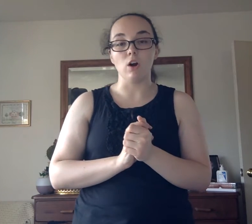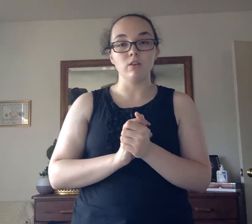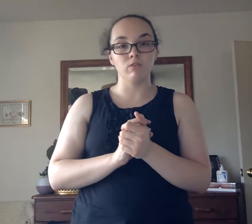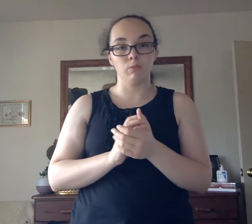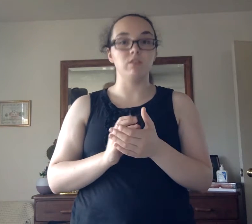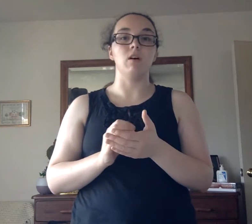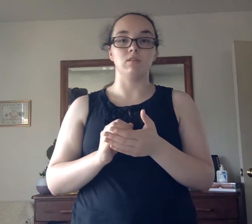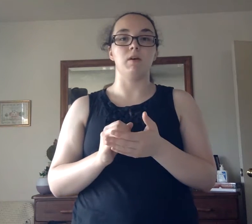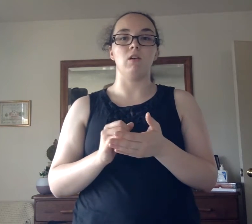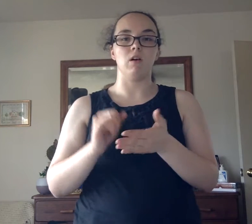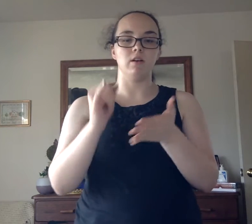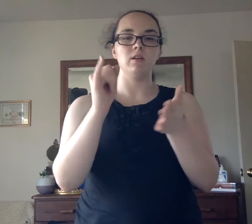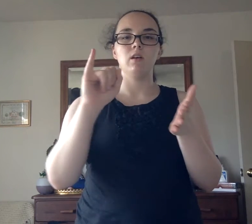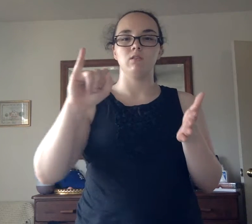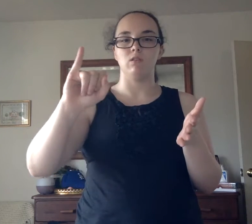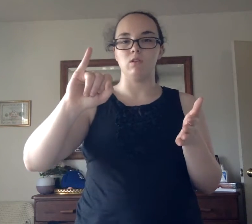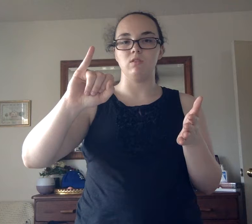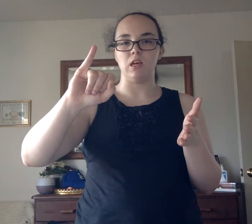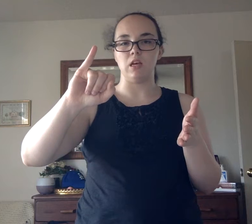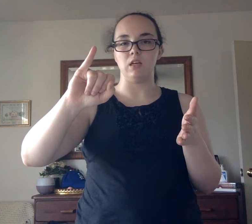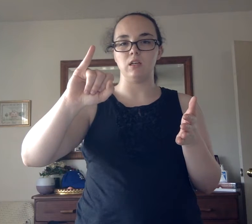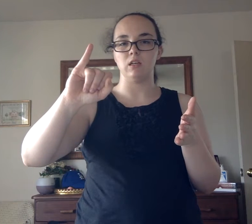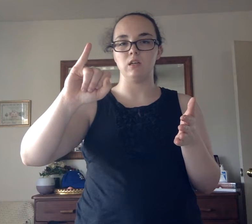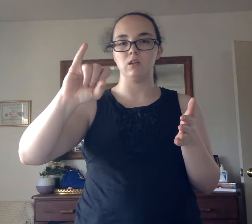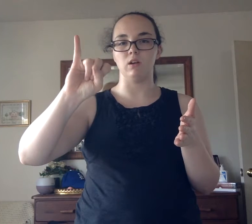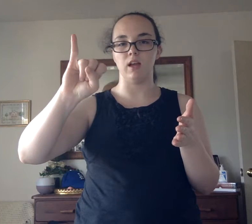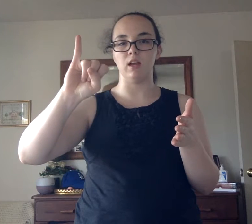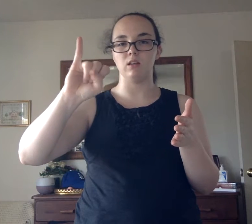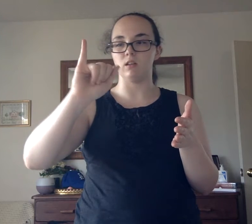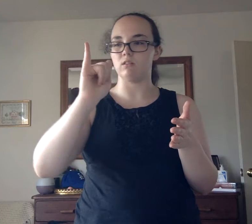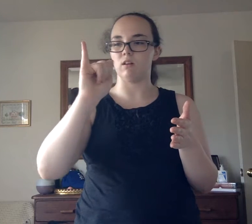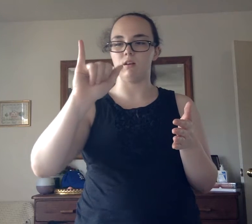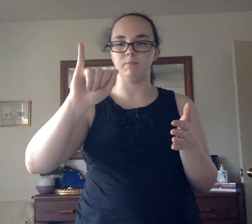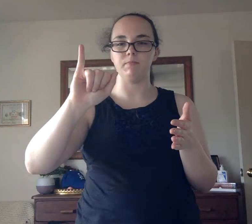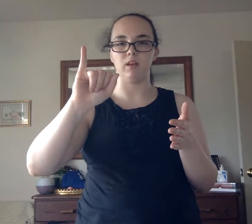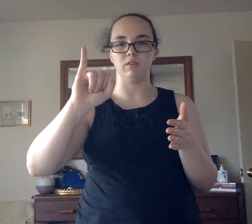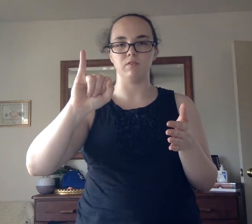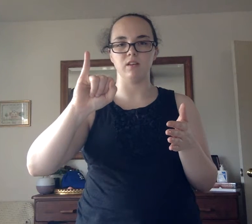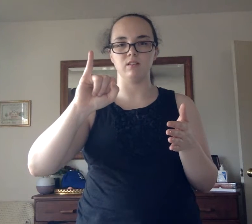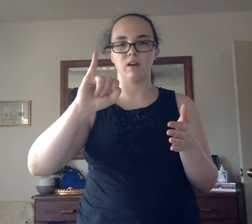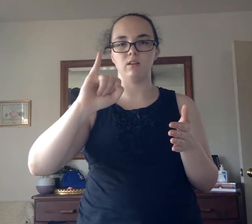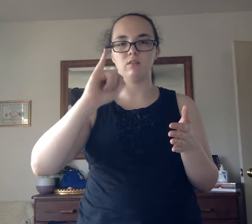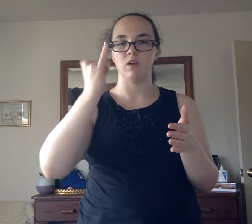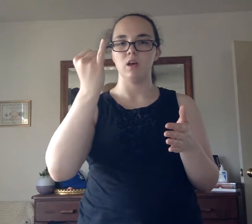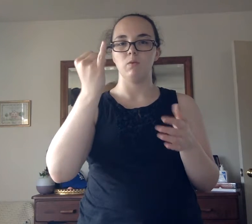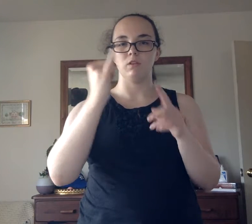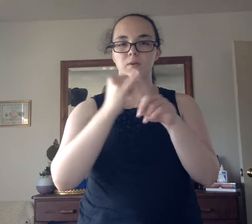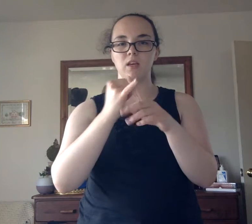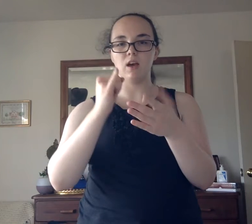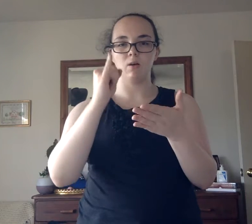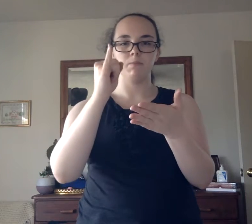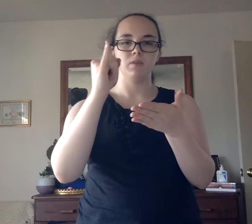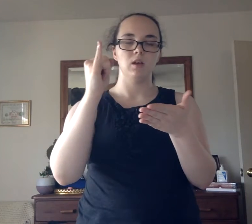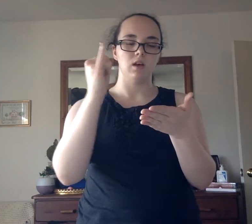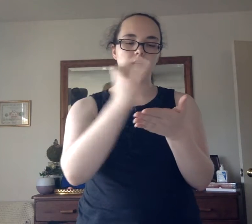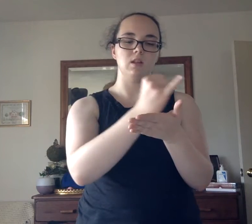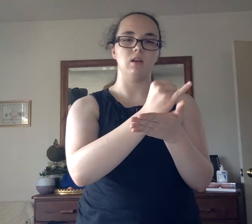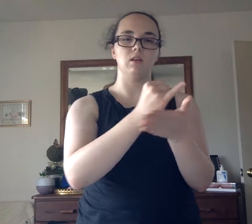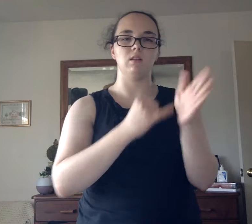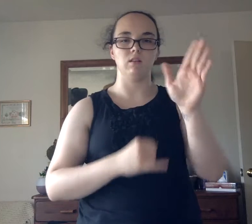Art, we talked about art. So you take your hand, it's like a fist kind of, with your pinky out, and then the